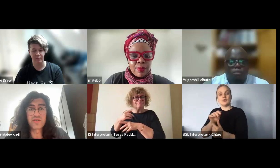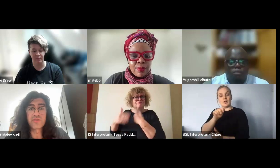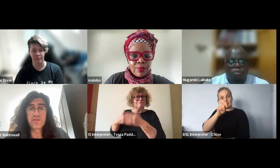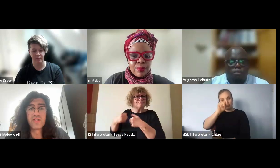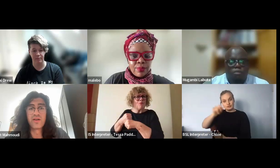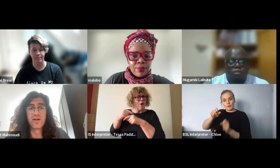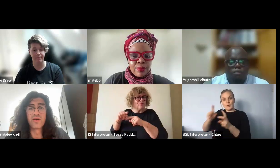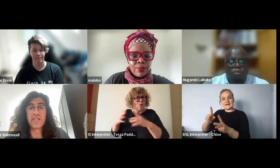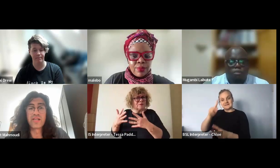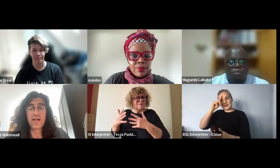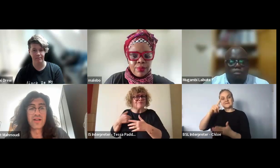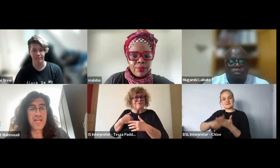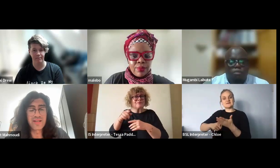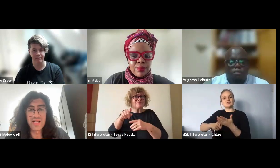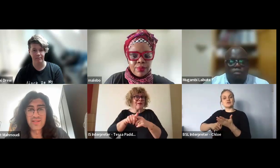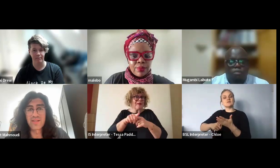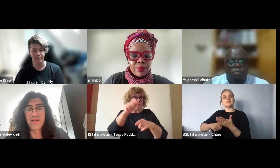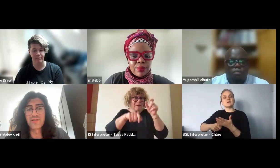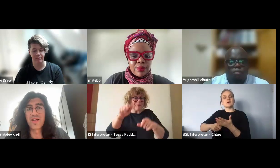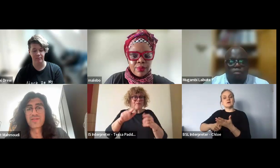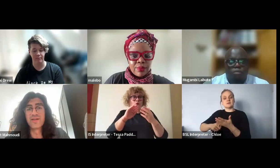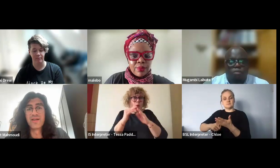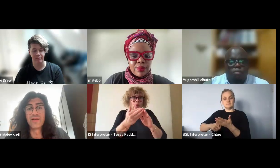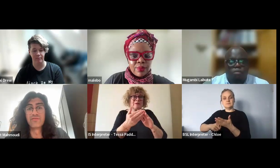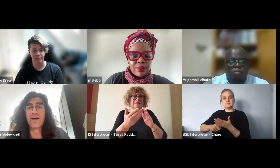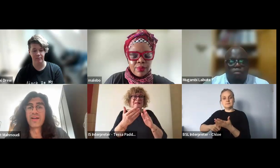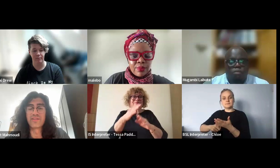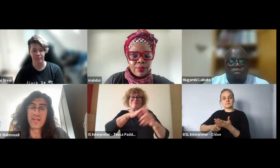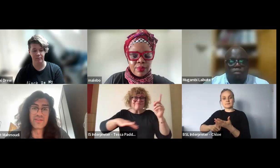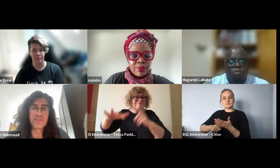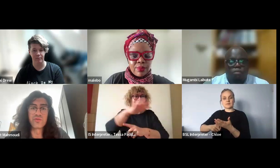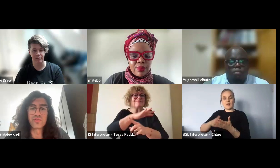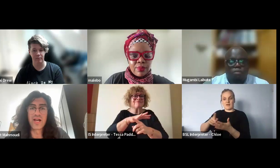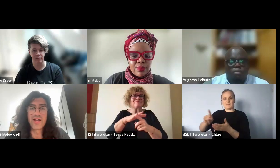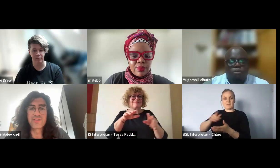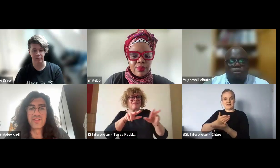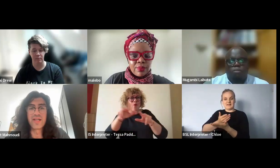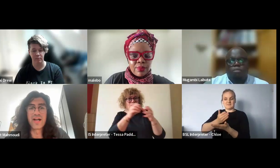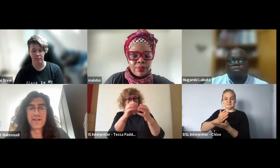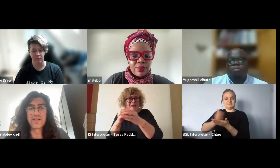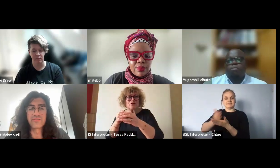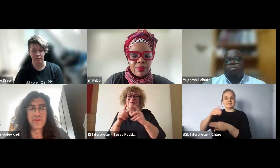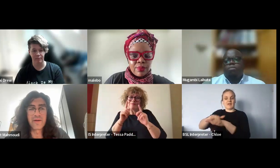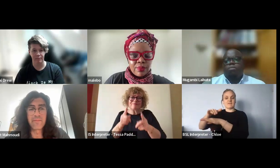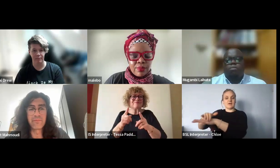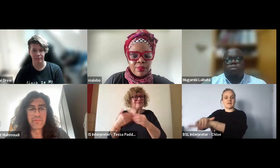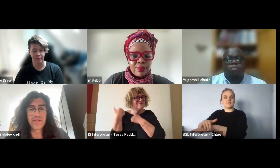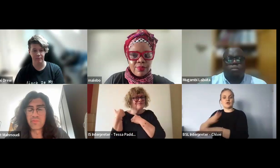political decisions are being sanitized and hygienized via, again, this over-reliance on the AI